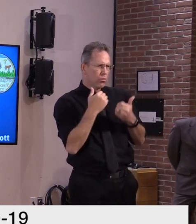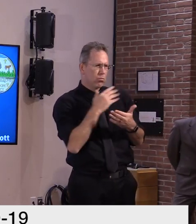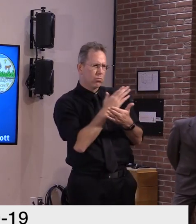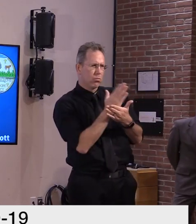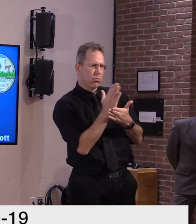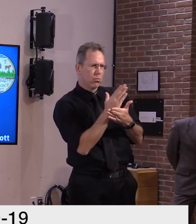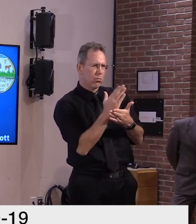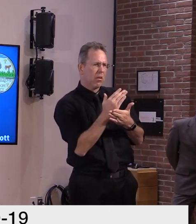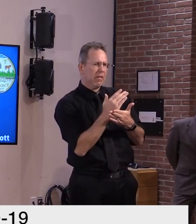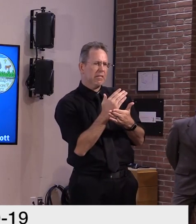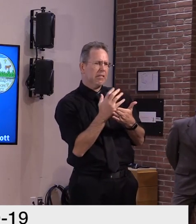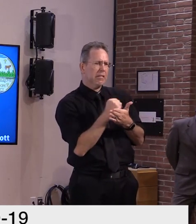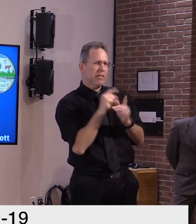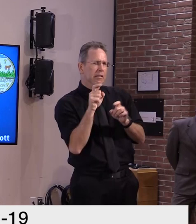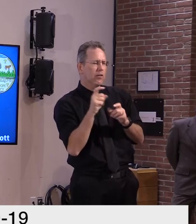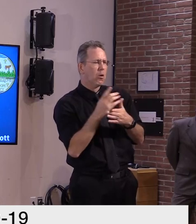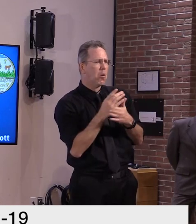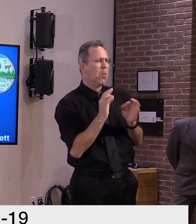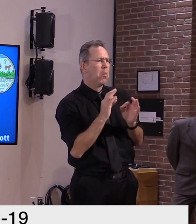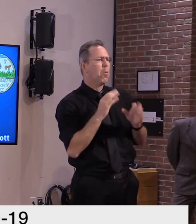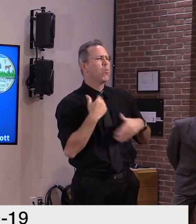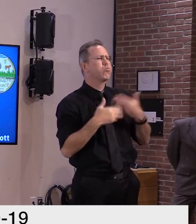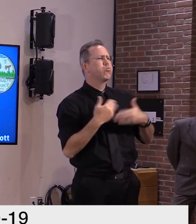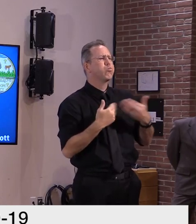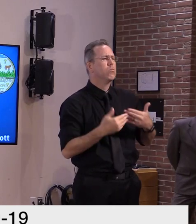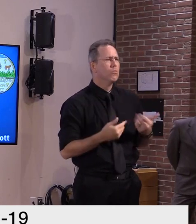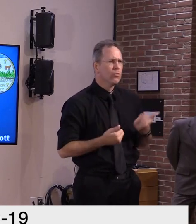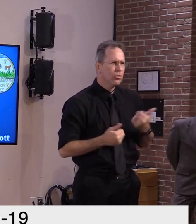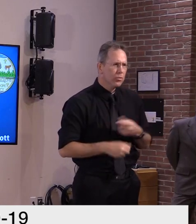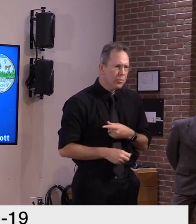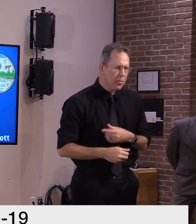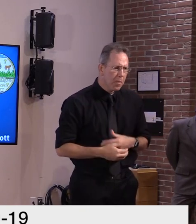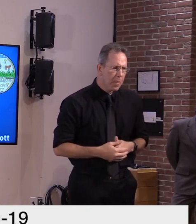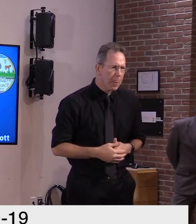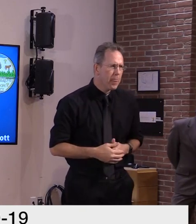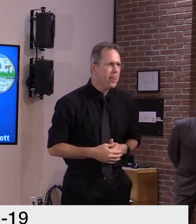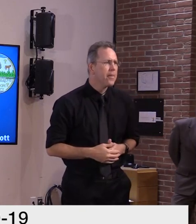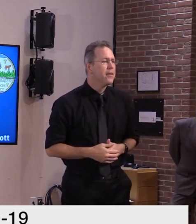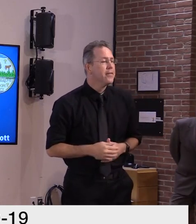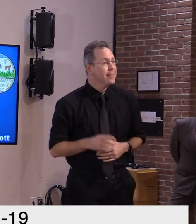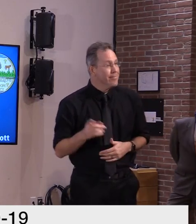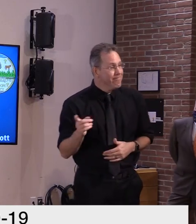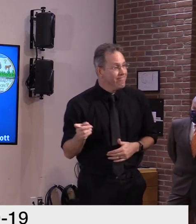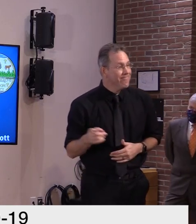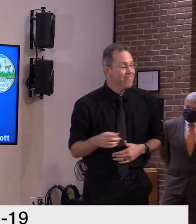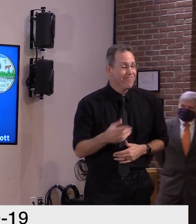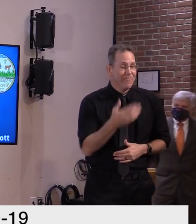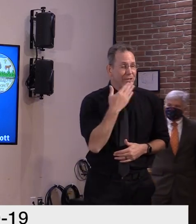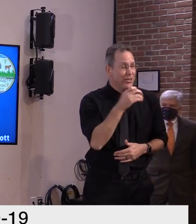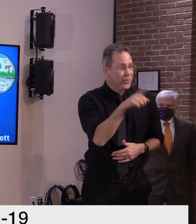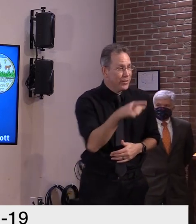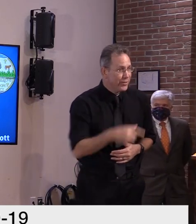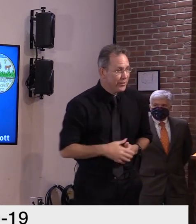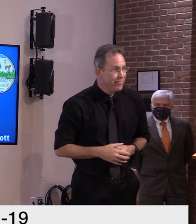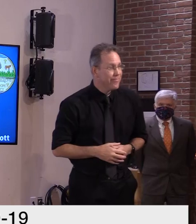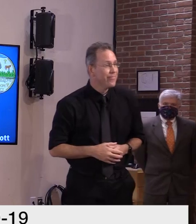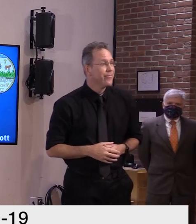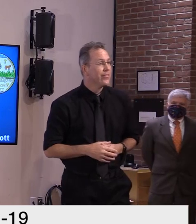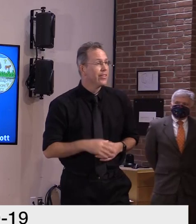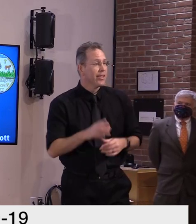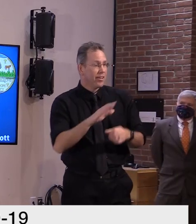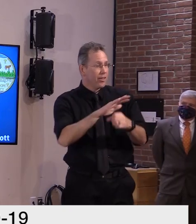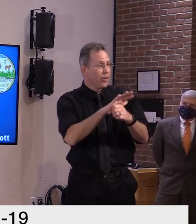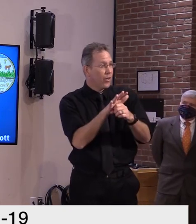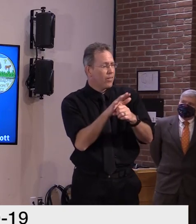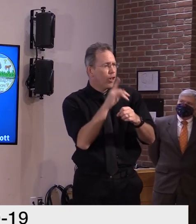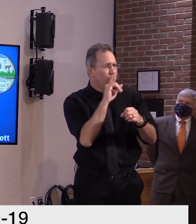Well, that's a great question, because as you know, when you look at the list of potential symptoms one can have from COVID, there's a lot